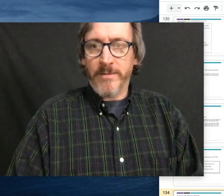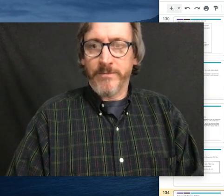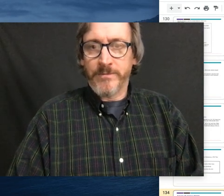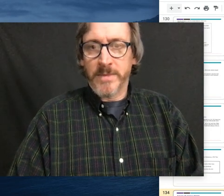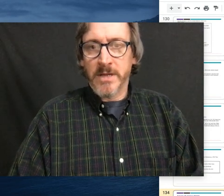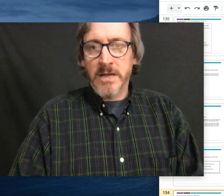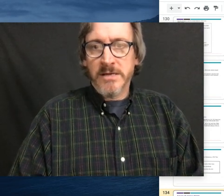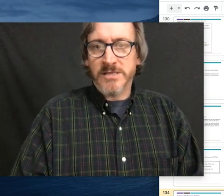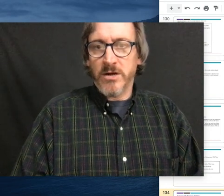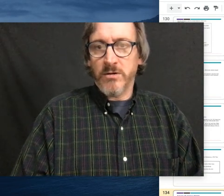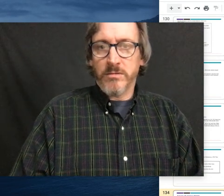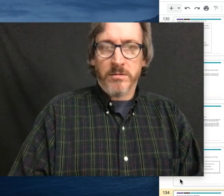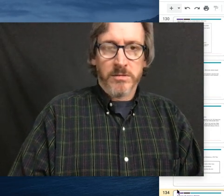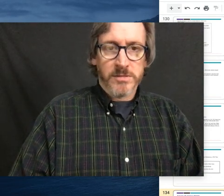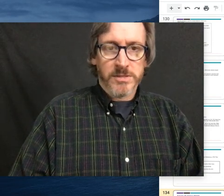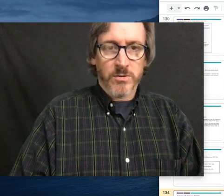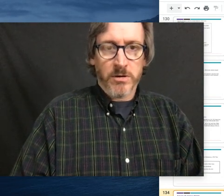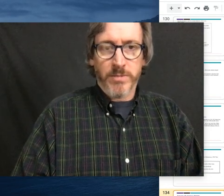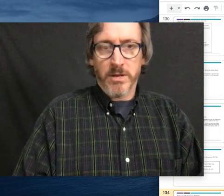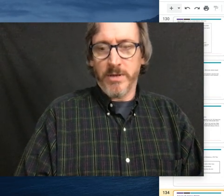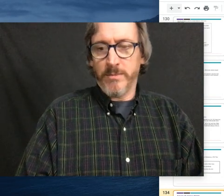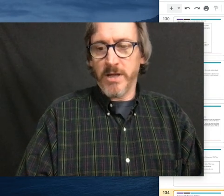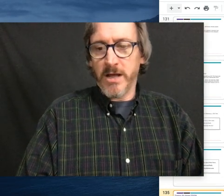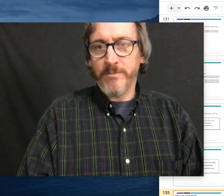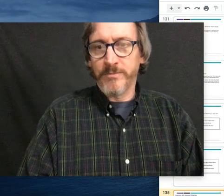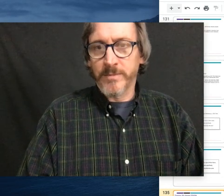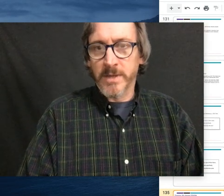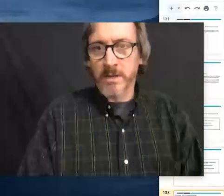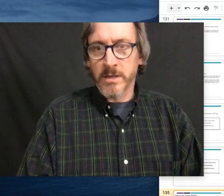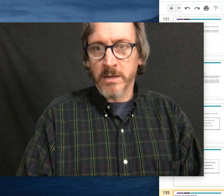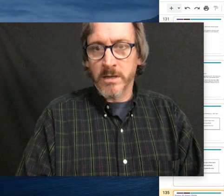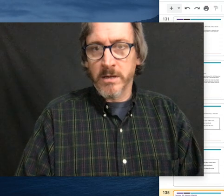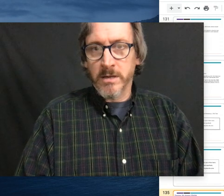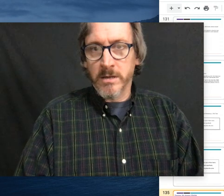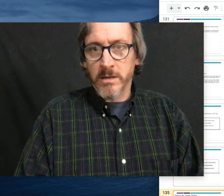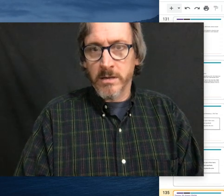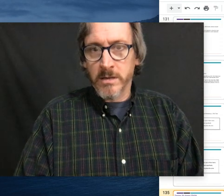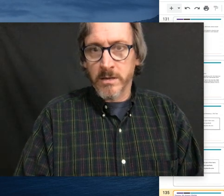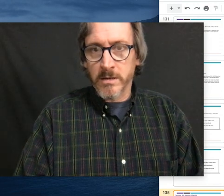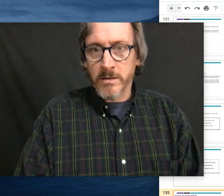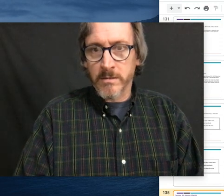Okay, so store blah blah blah,